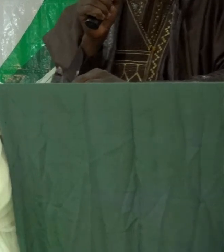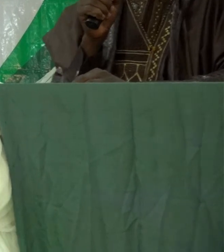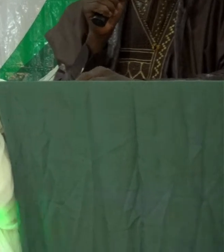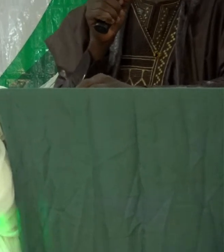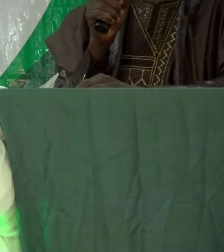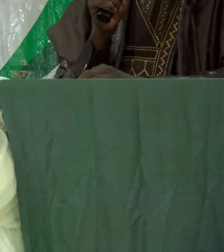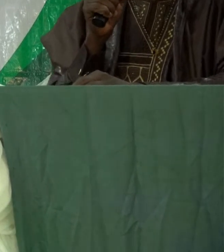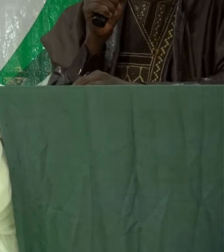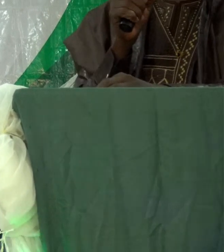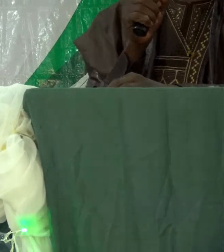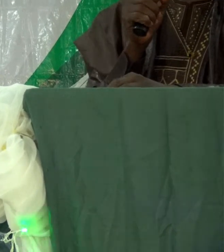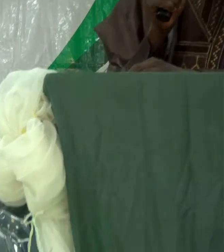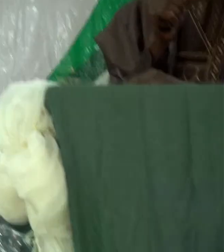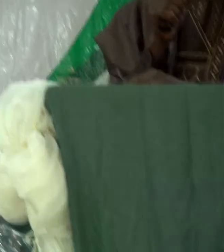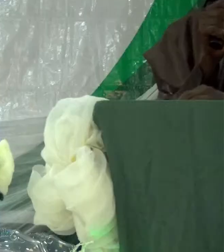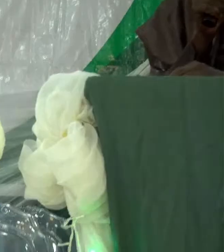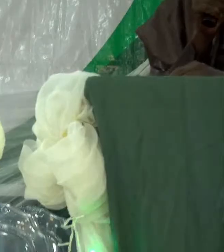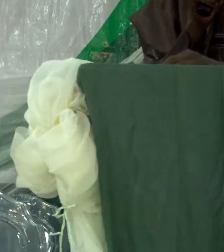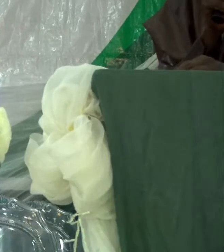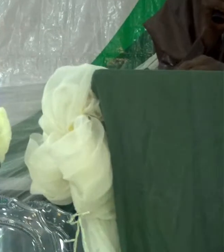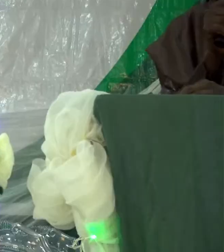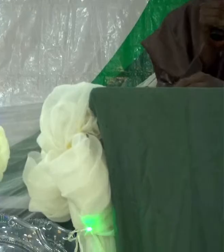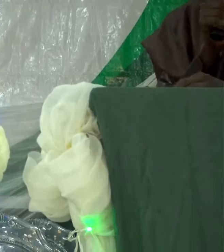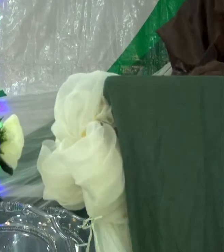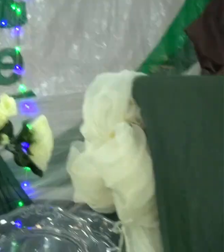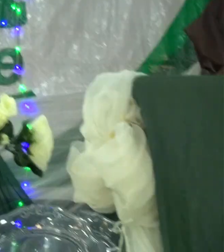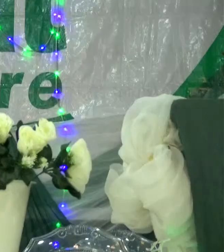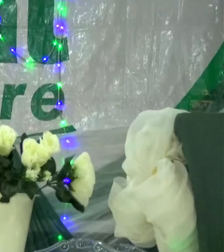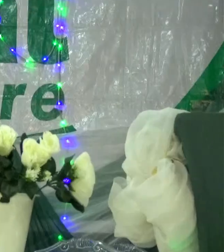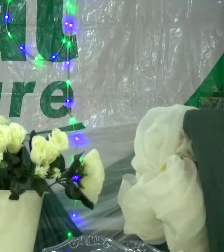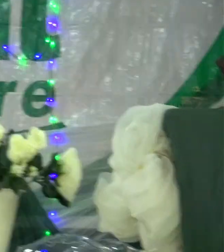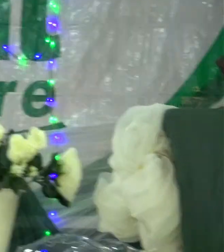Bismillahir Rahmanir Rahim